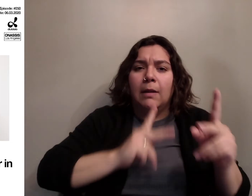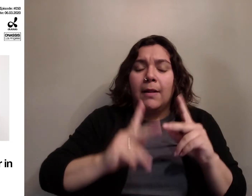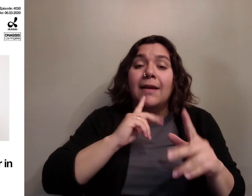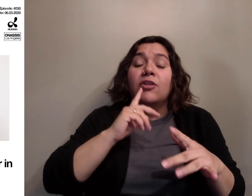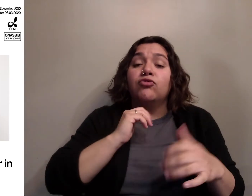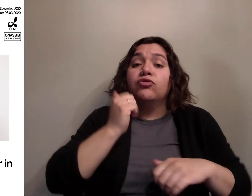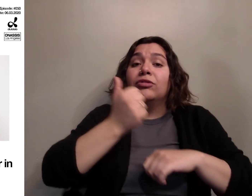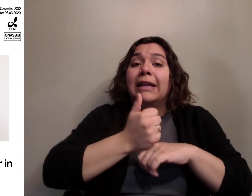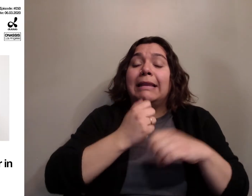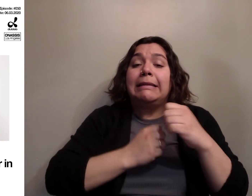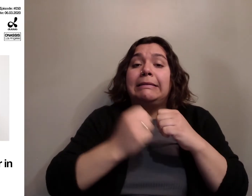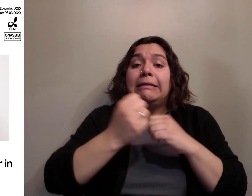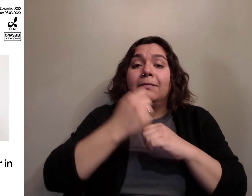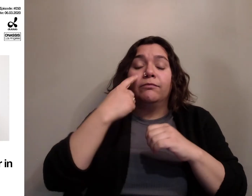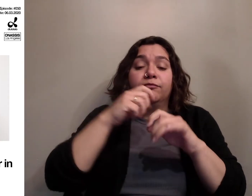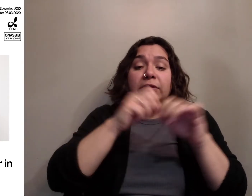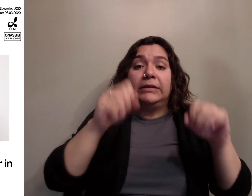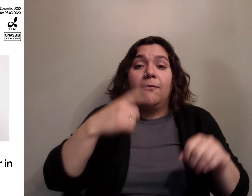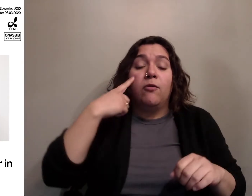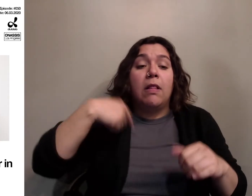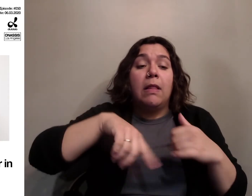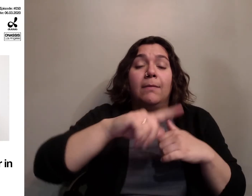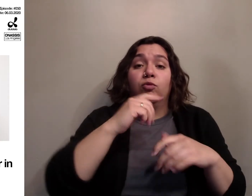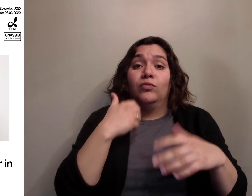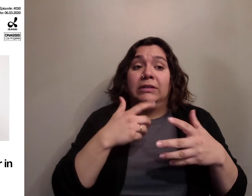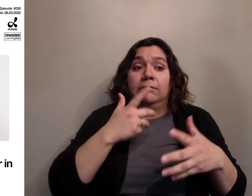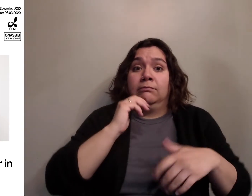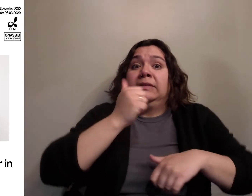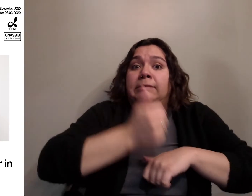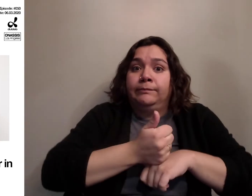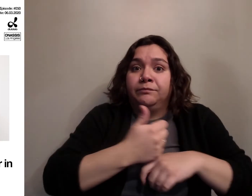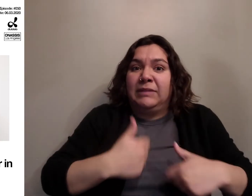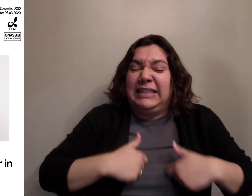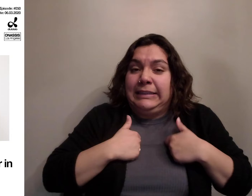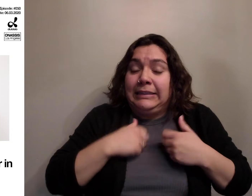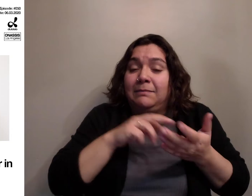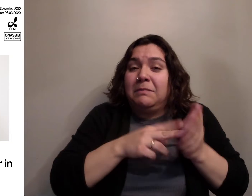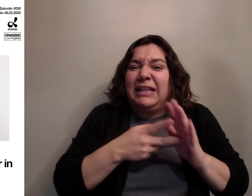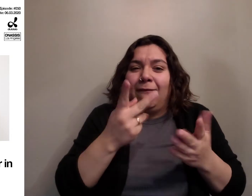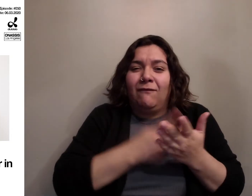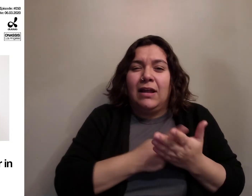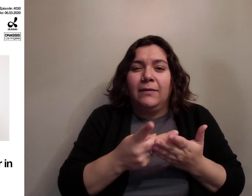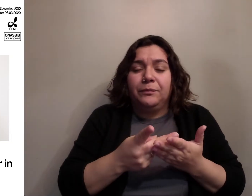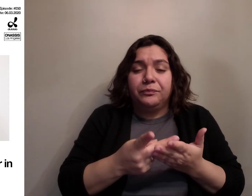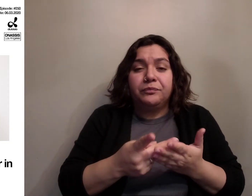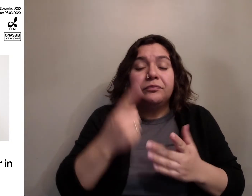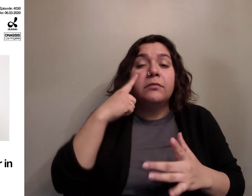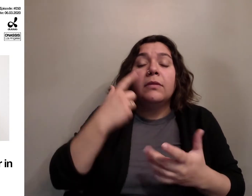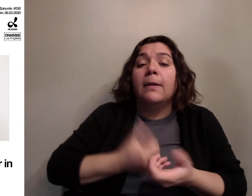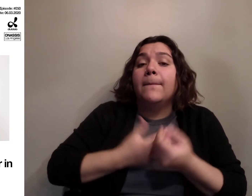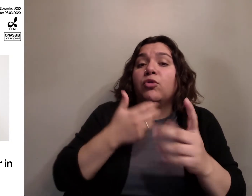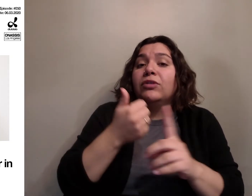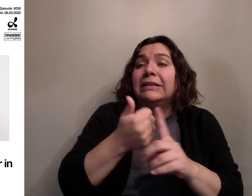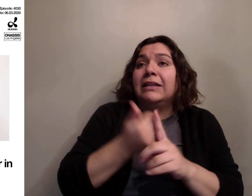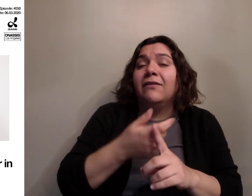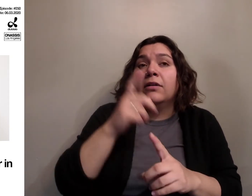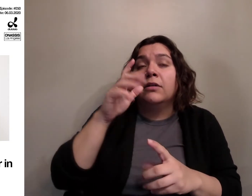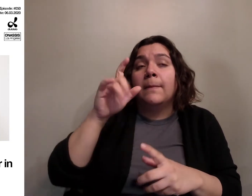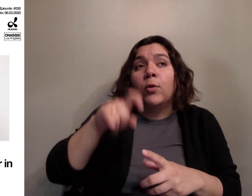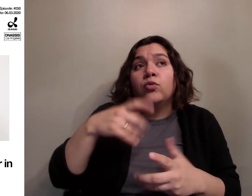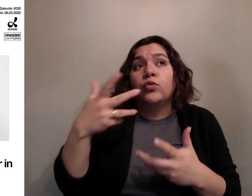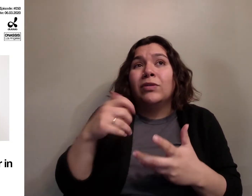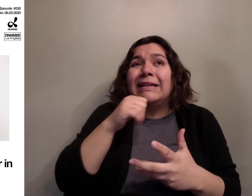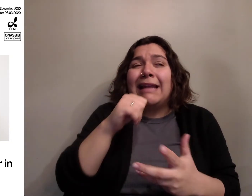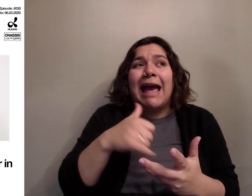not celebrate, but to support and create the infrastructure for them to exist, it's failing. And I think that's